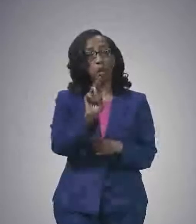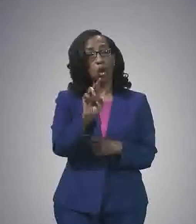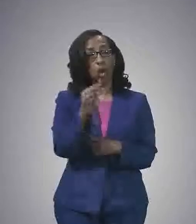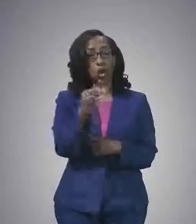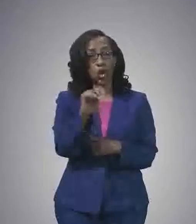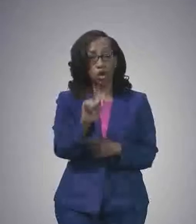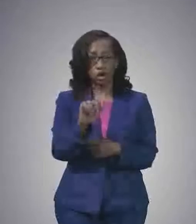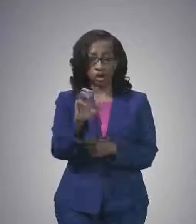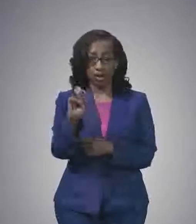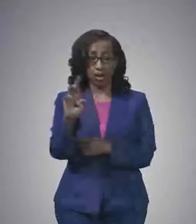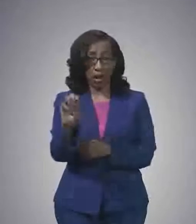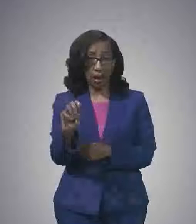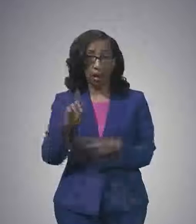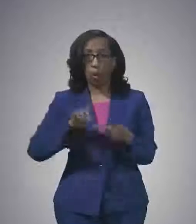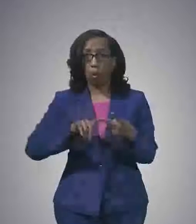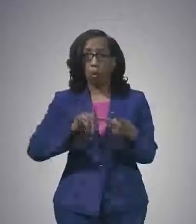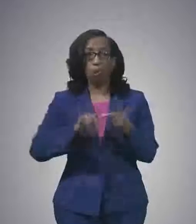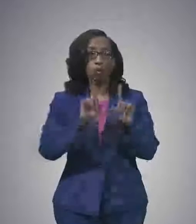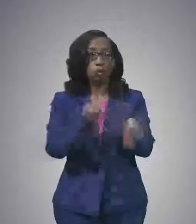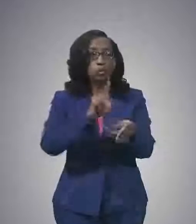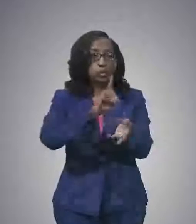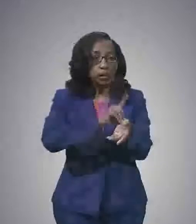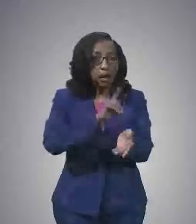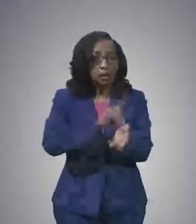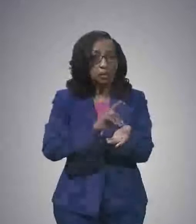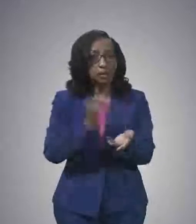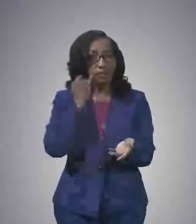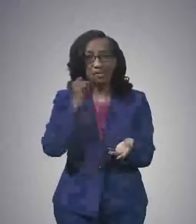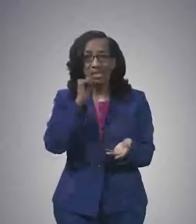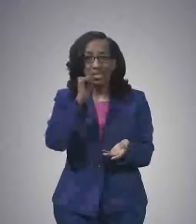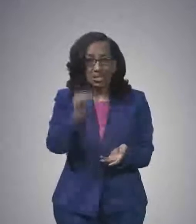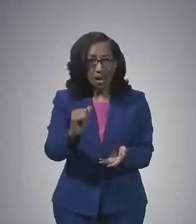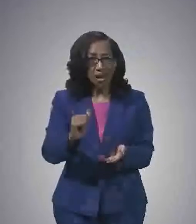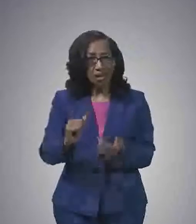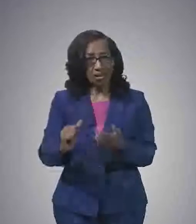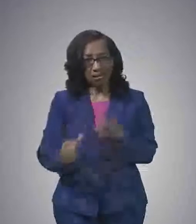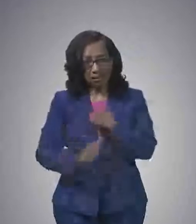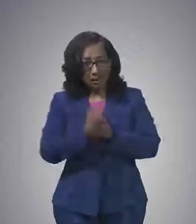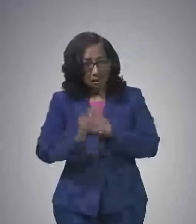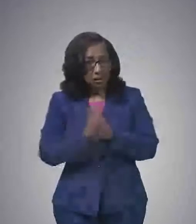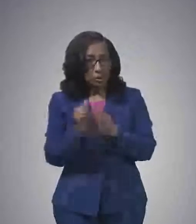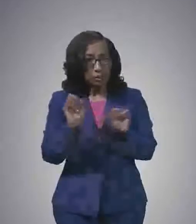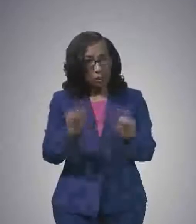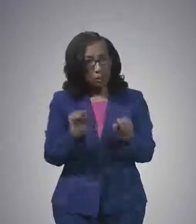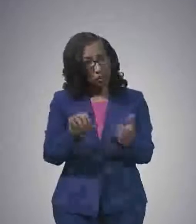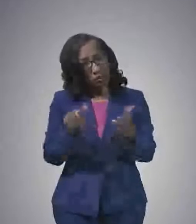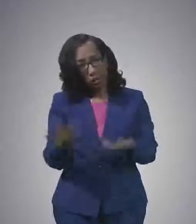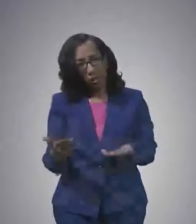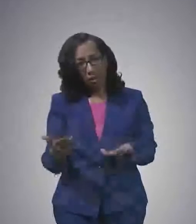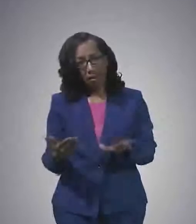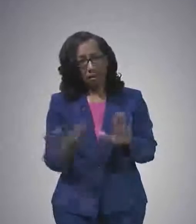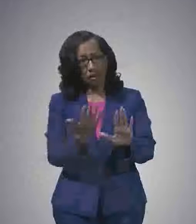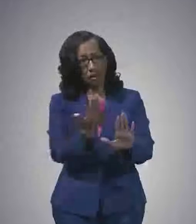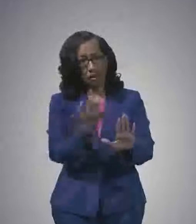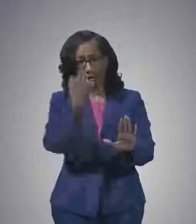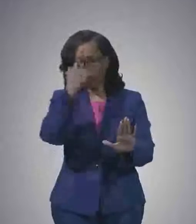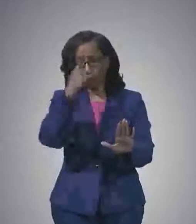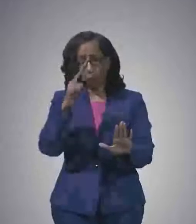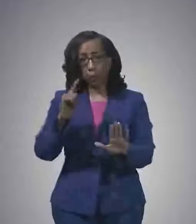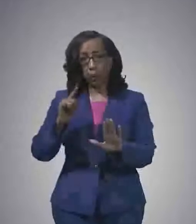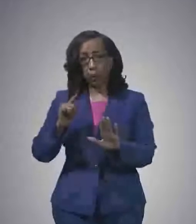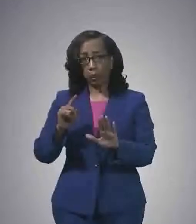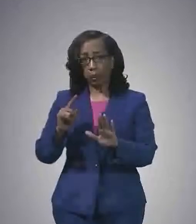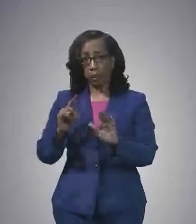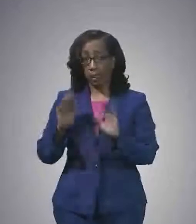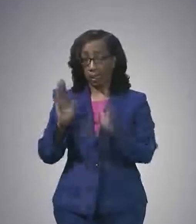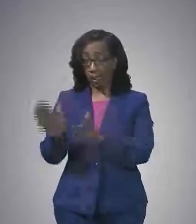physician to see non-life-threatening emergencies so that people who really have life-threatening situations going on have access to the